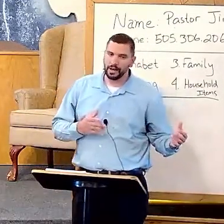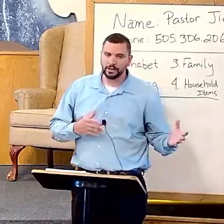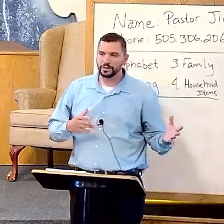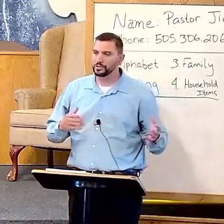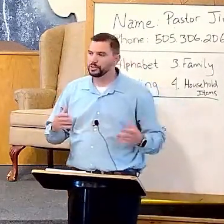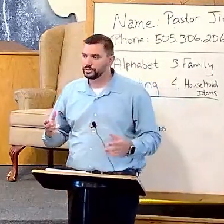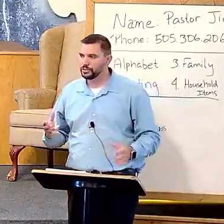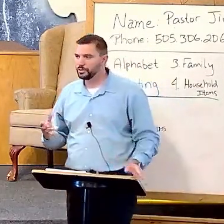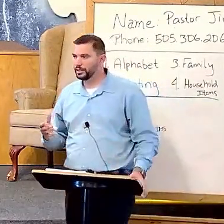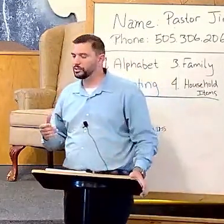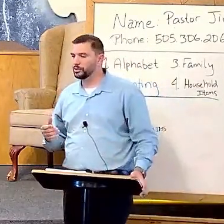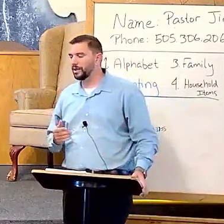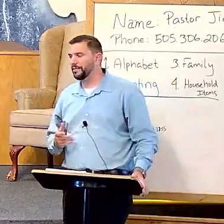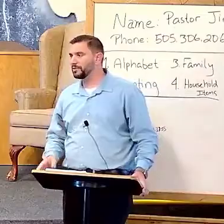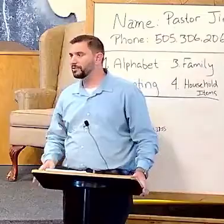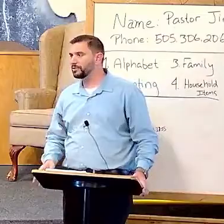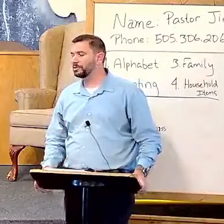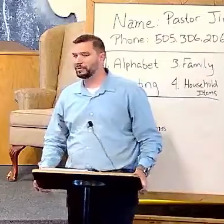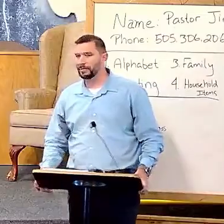theatrics. And so when I first started learning,